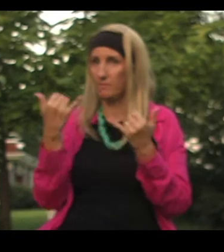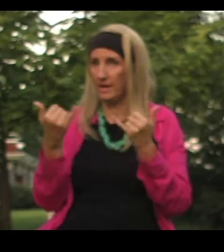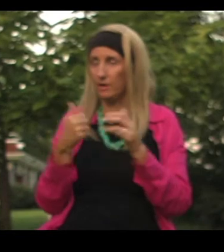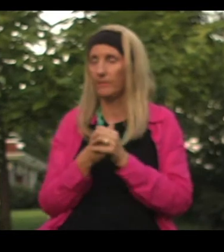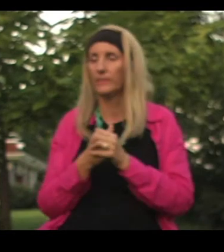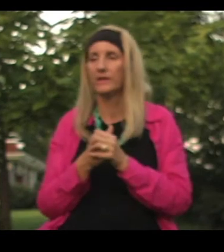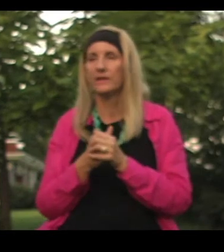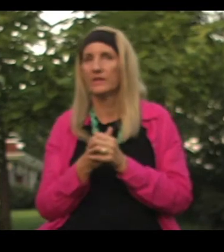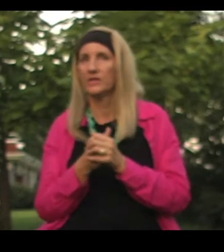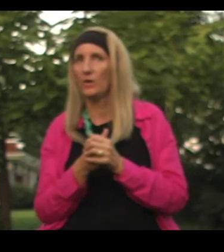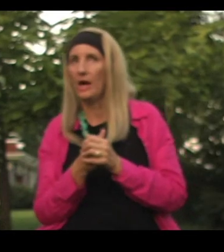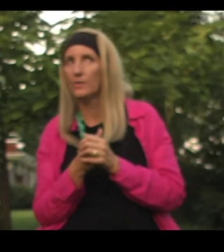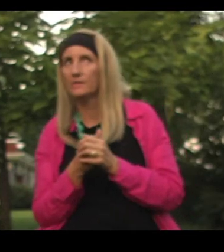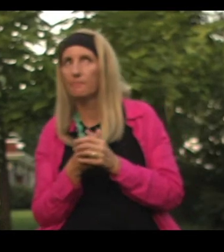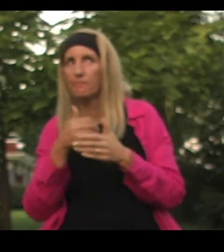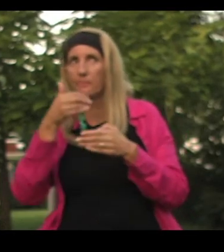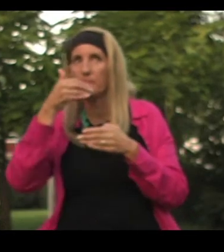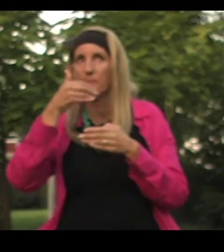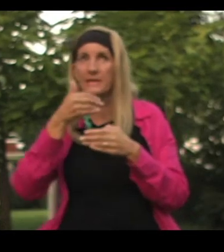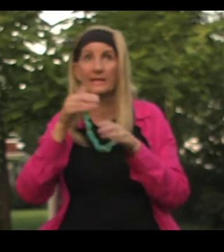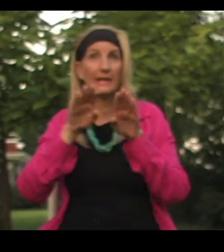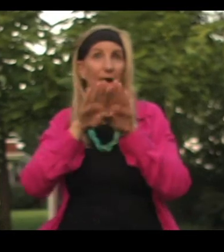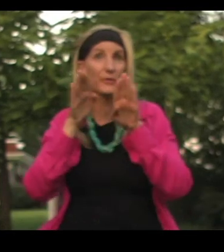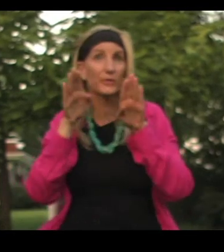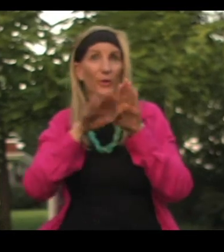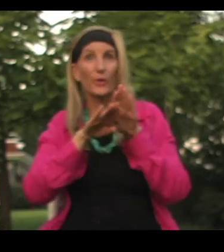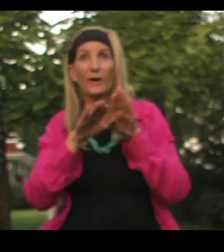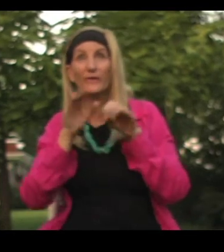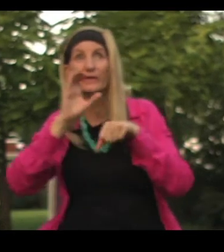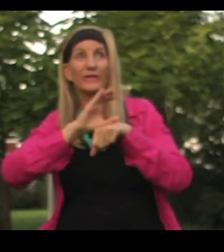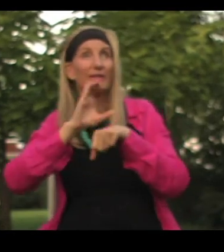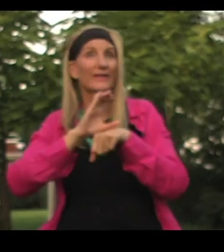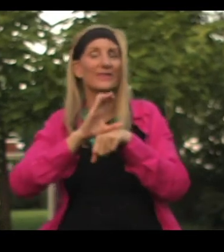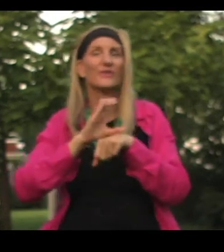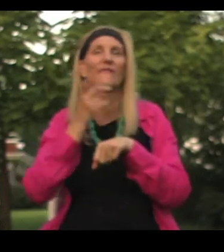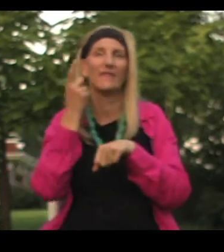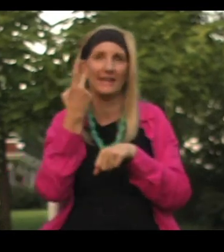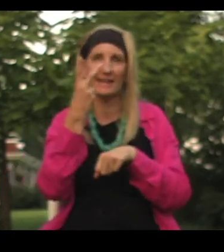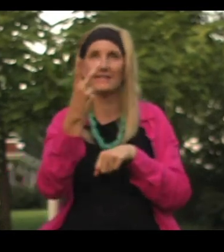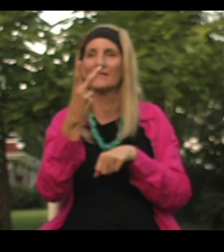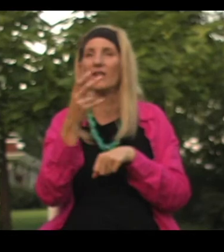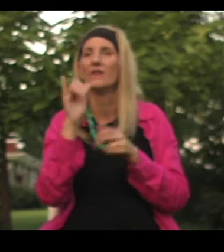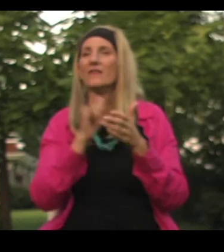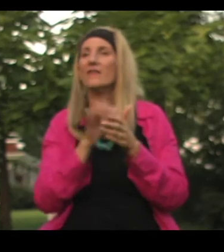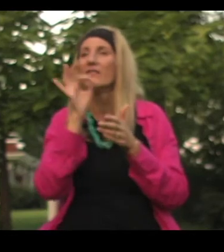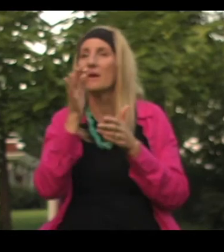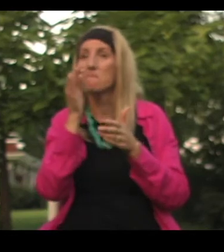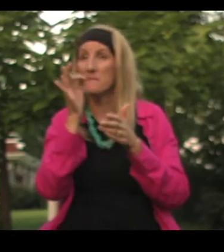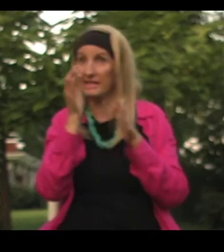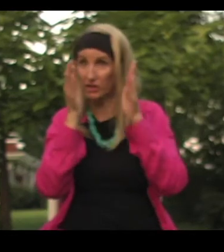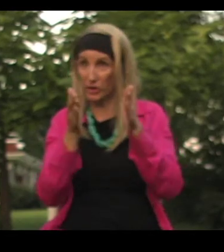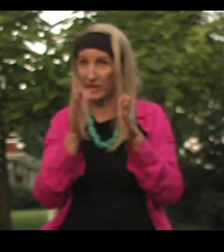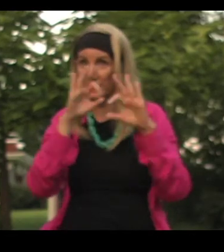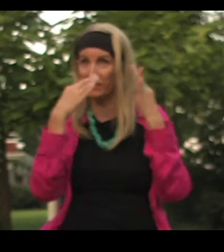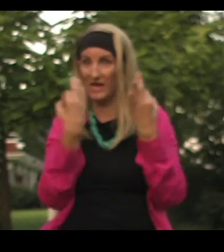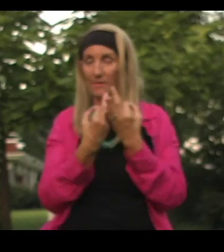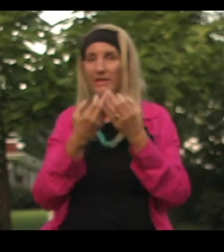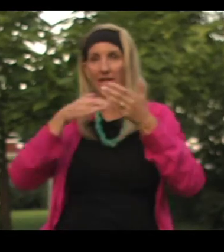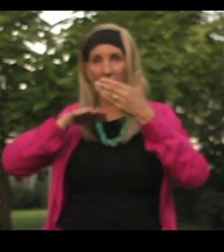now. So I was peeking out the door of the cathedral, and finally I saw that minister and his family, and I got